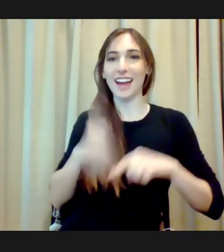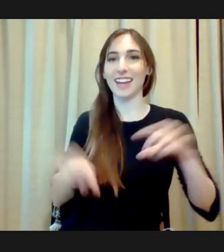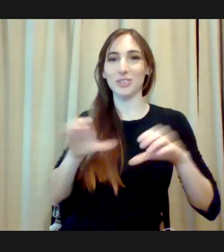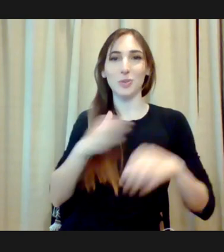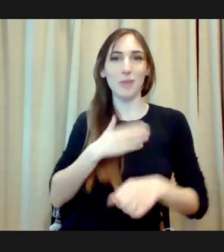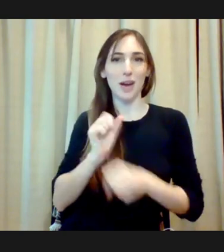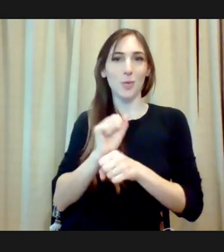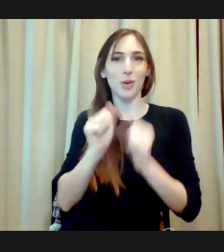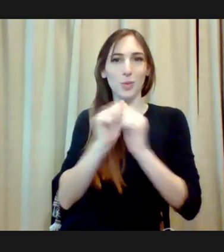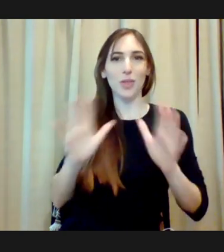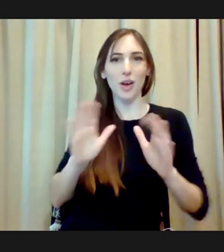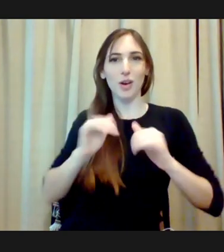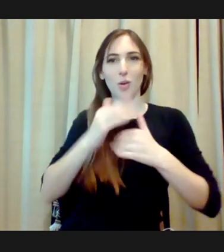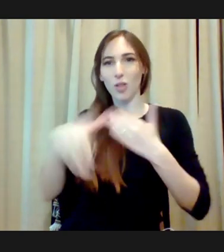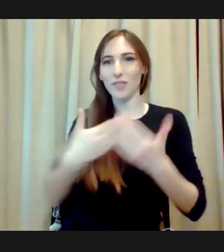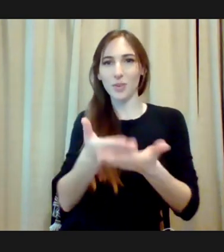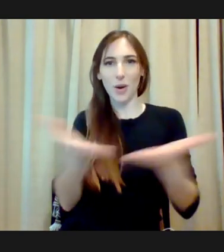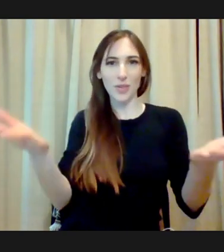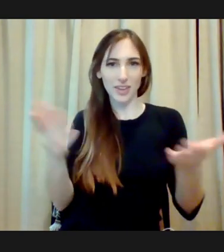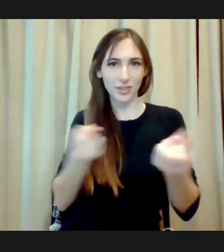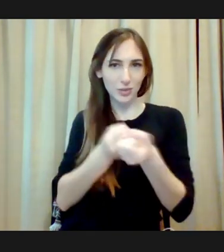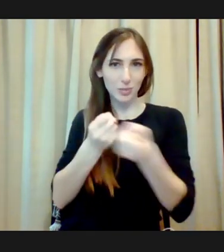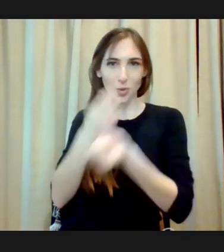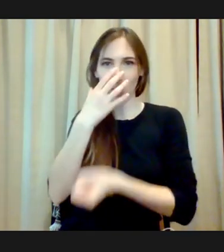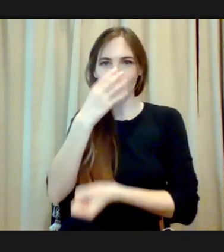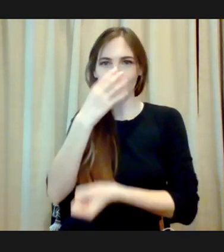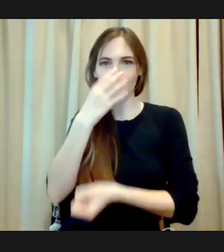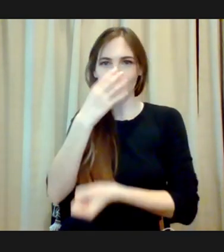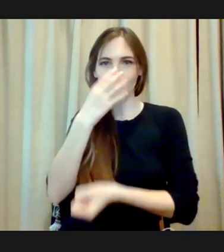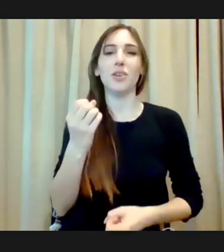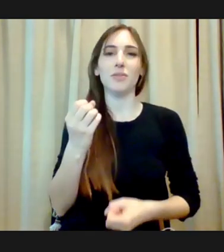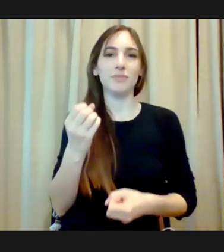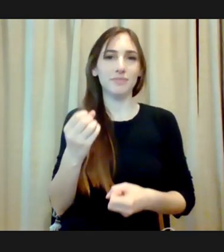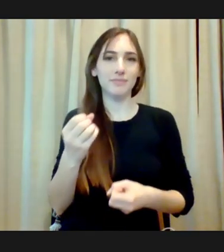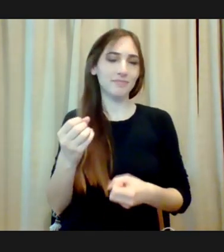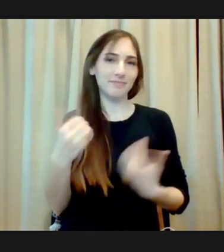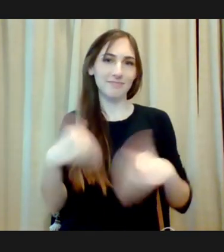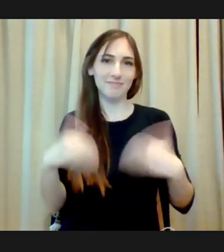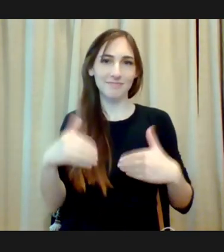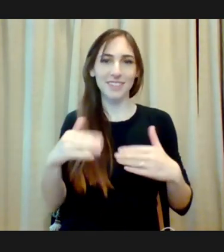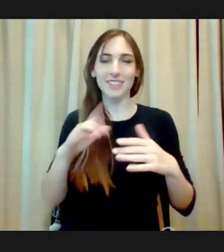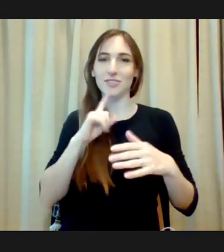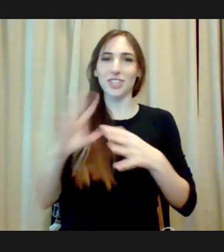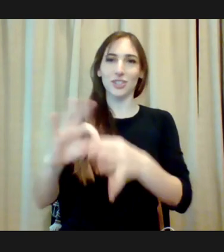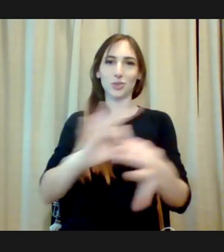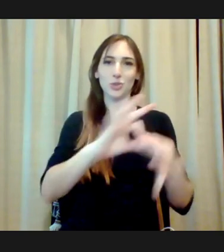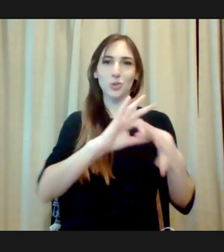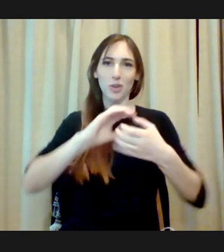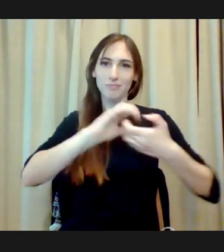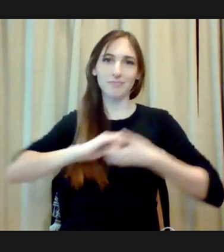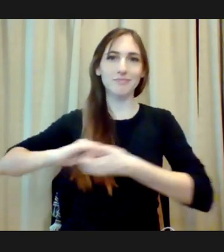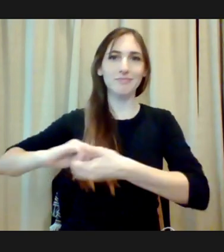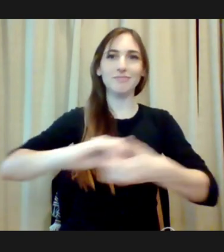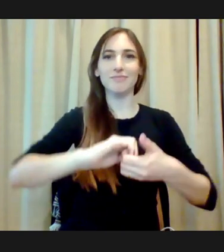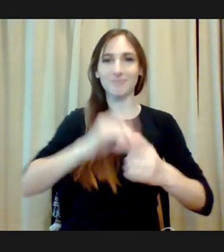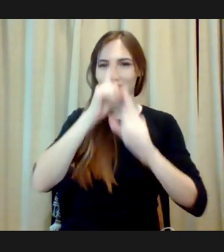out there who support wolves. And so this is a joint venture. We're baking a cake together to save